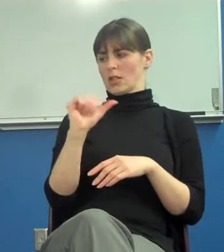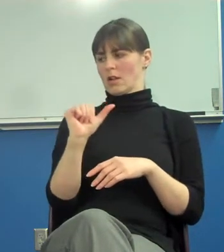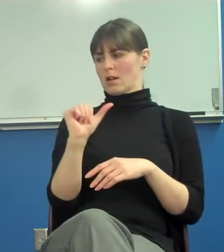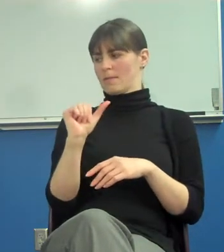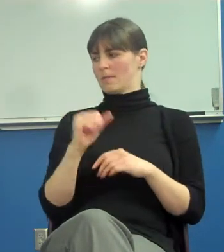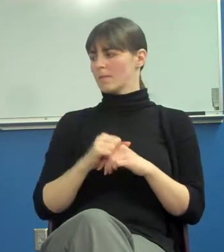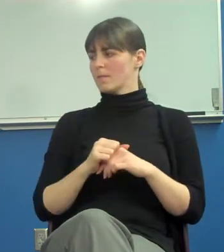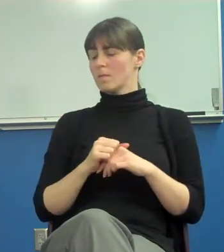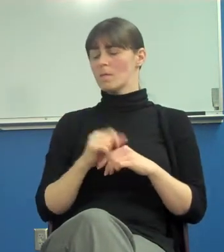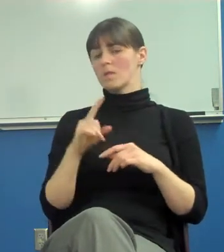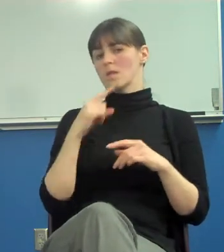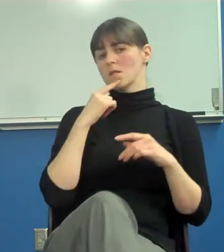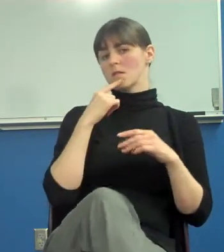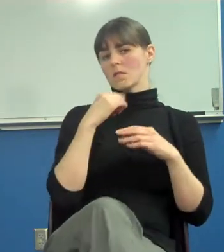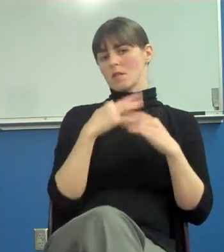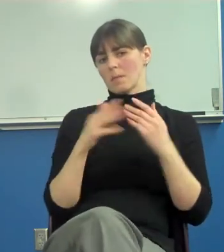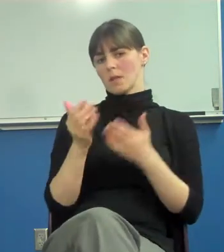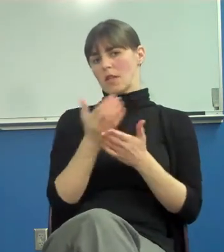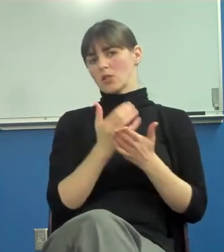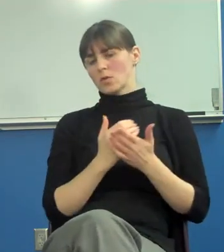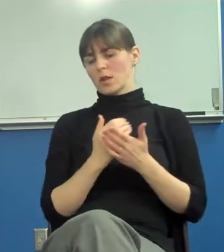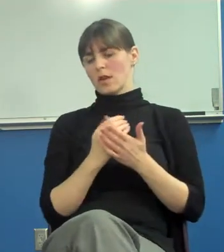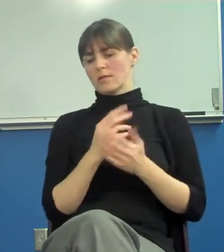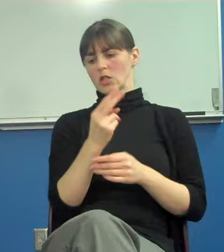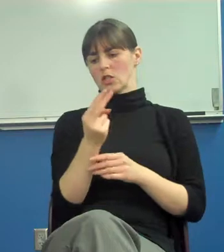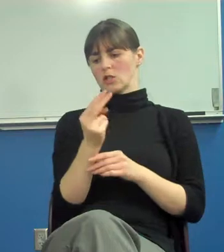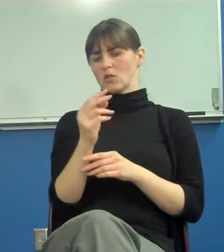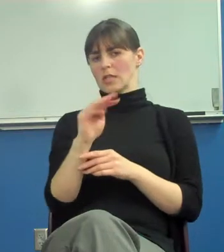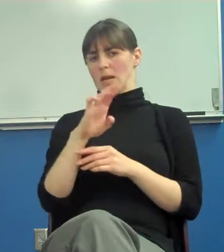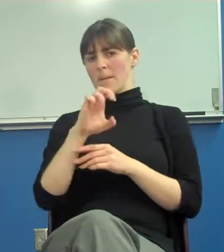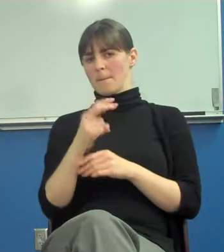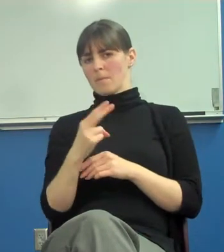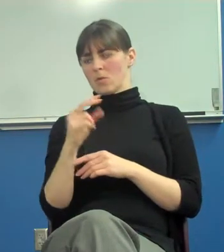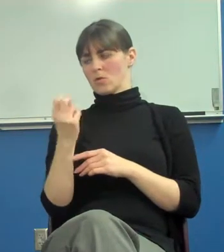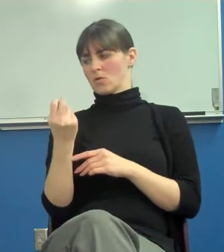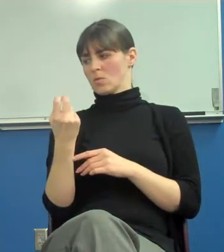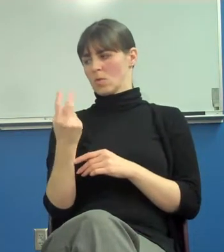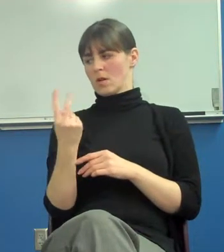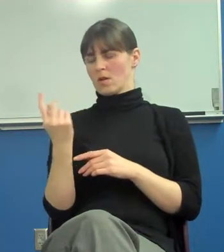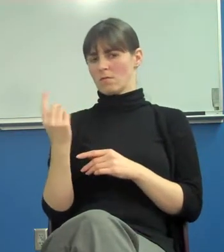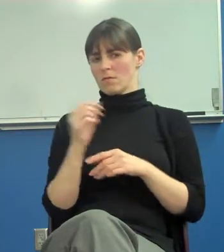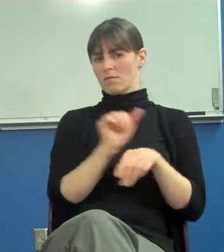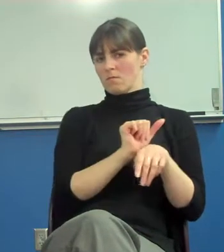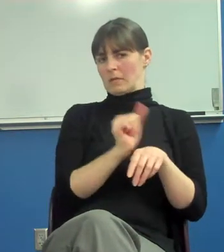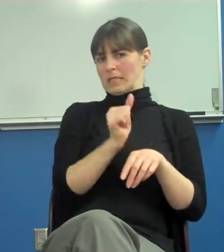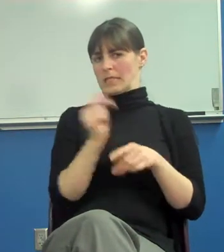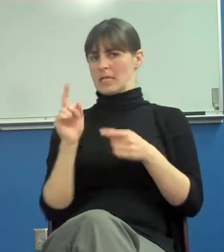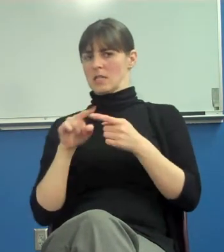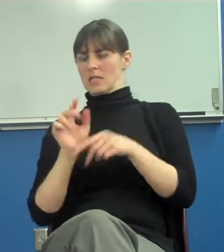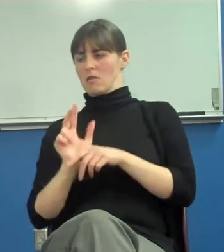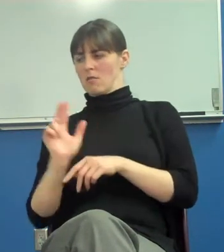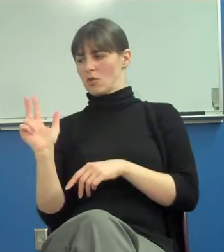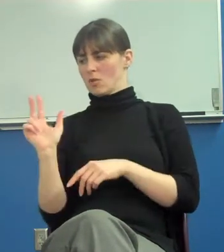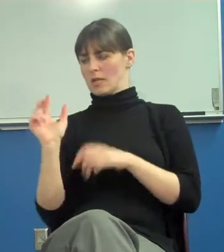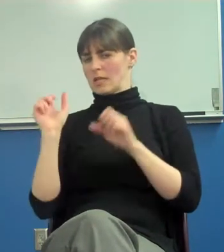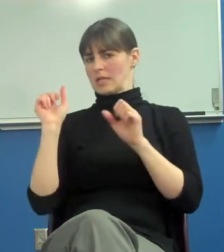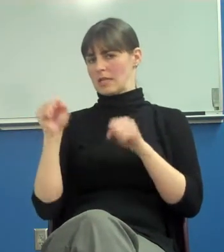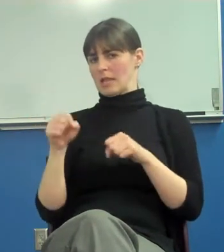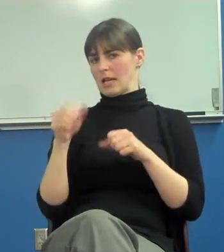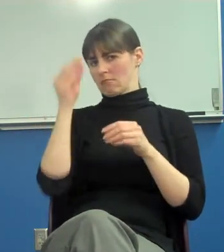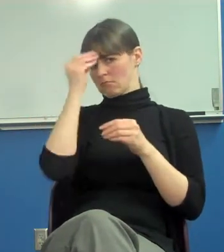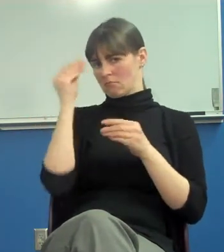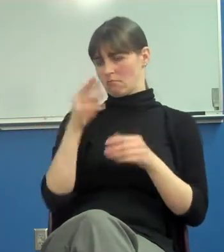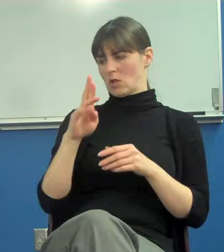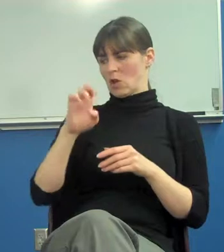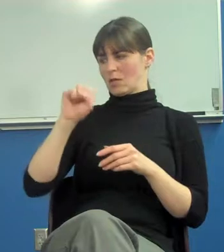The blood drive is Thursday, March 12th from 10 to 3, and you can RSVP on an appointment